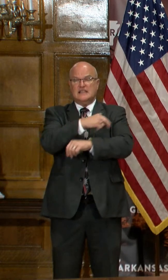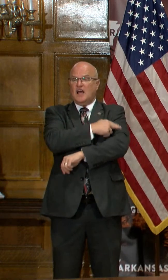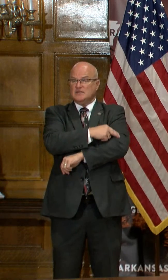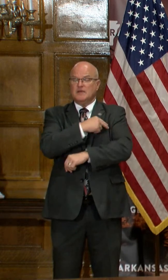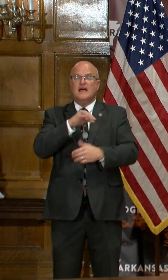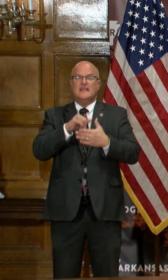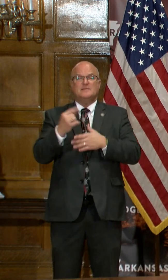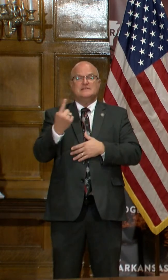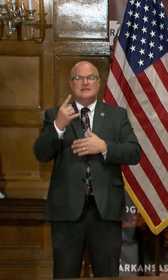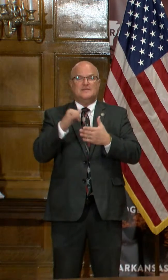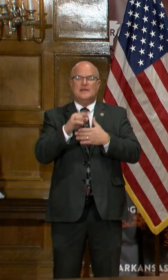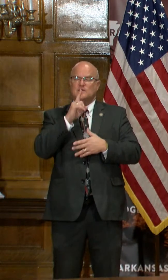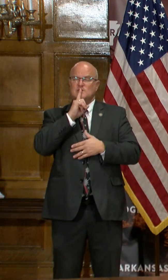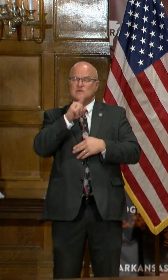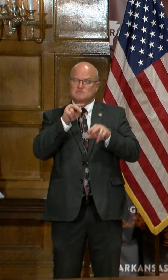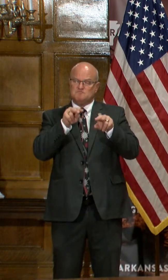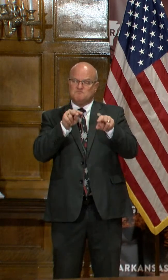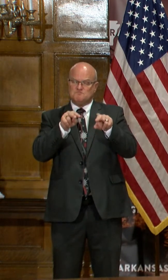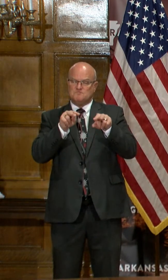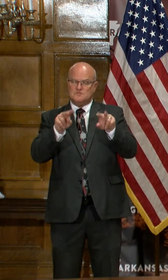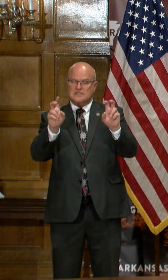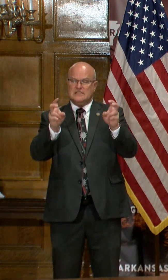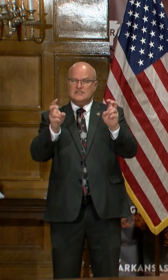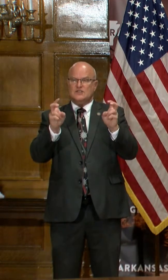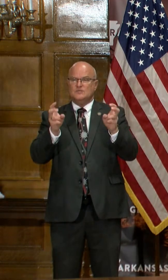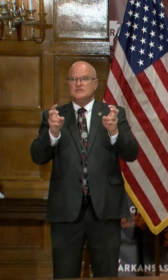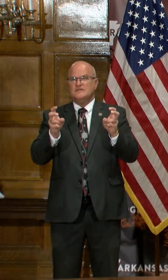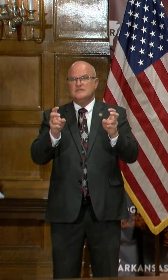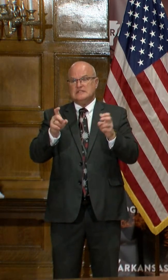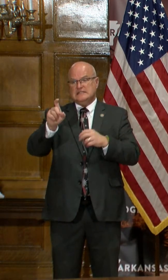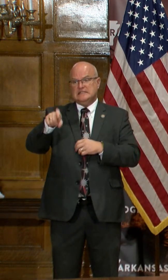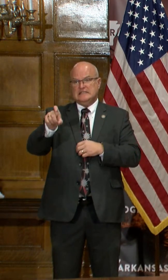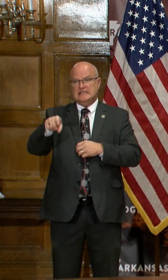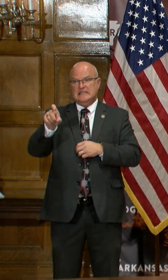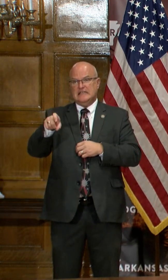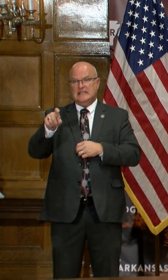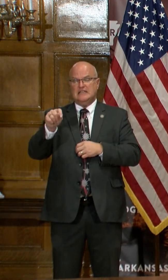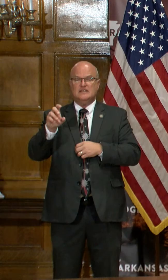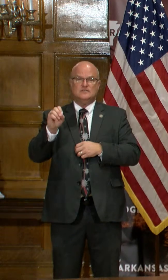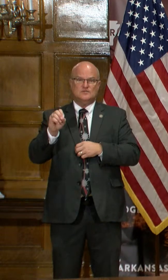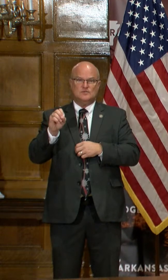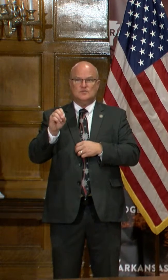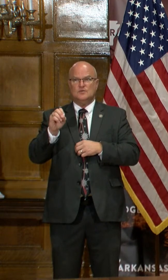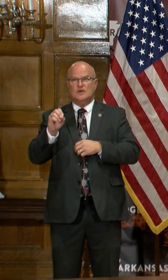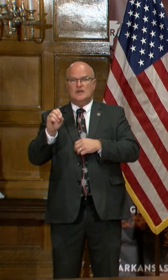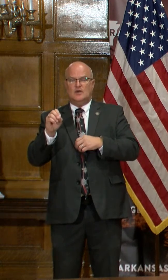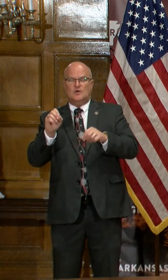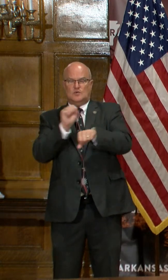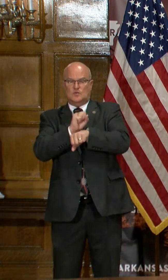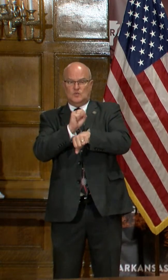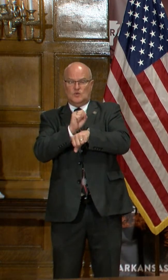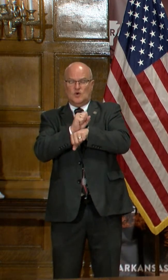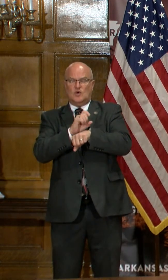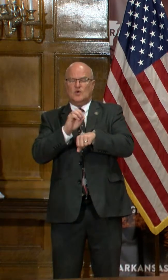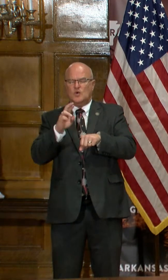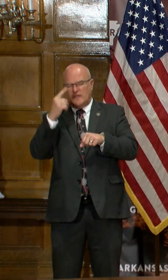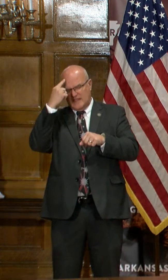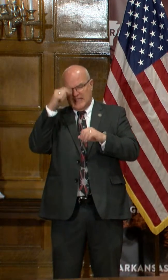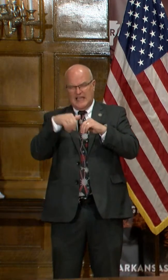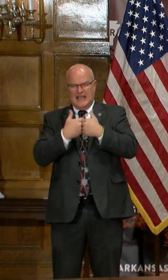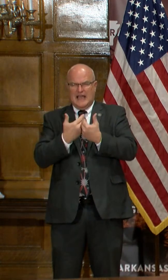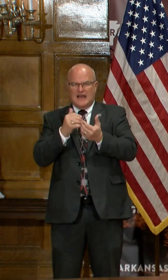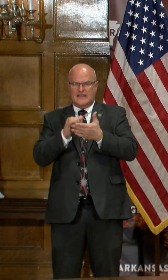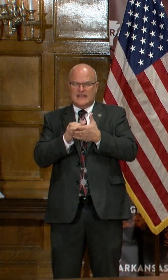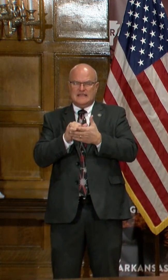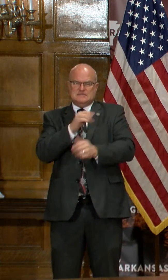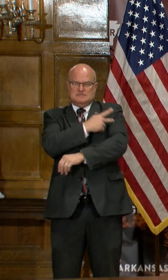so that would be something we would definitely look at in terms of needing to decompress, or how we would factor that in terms of